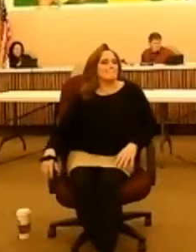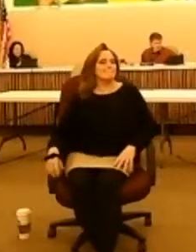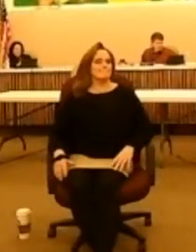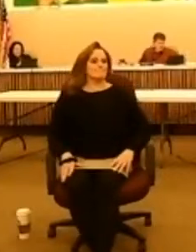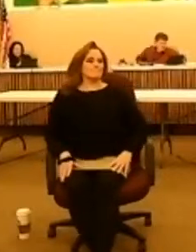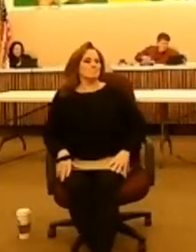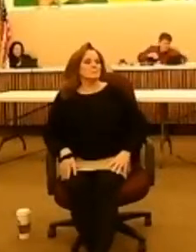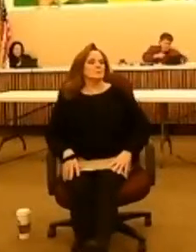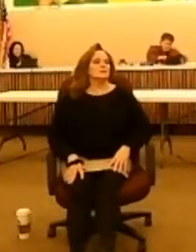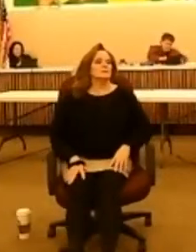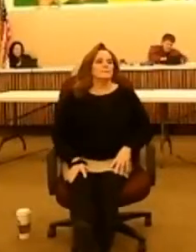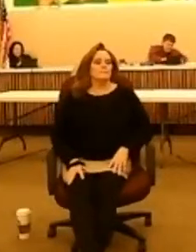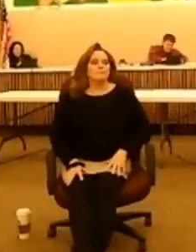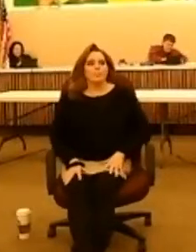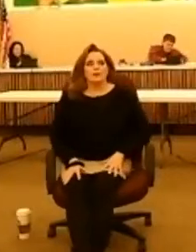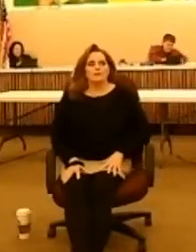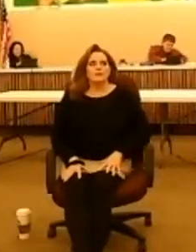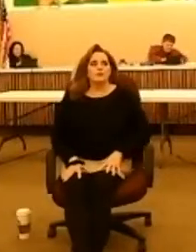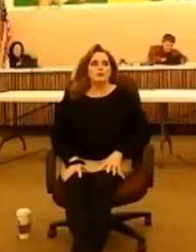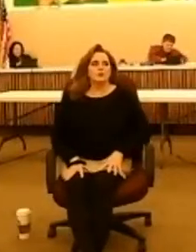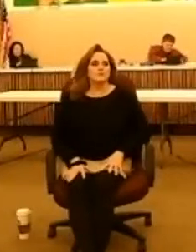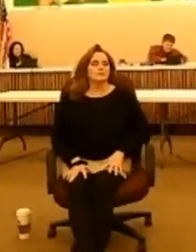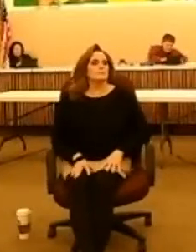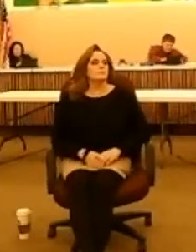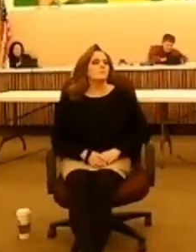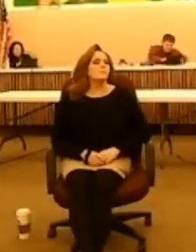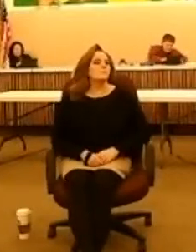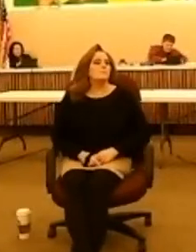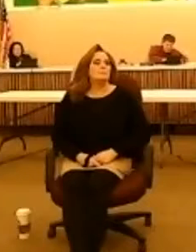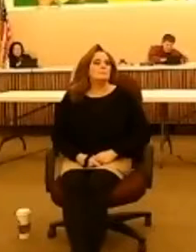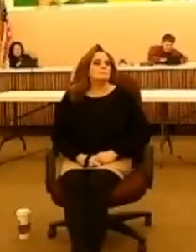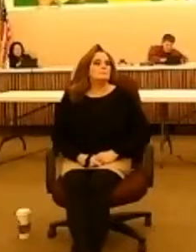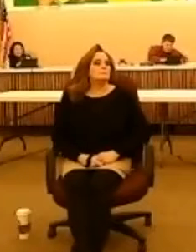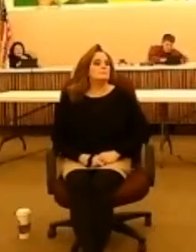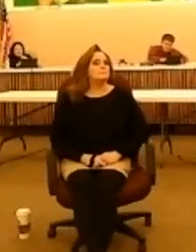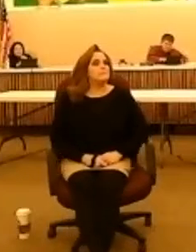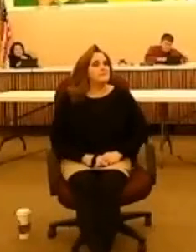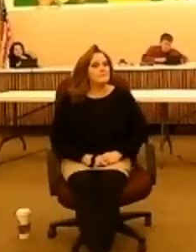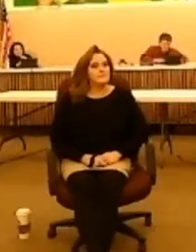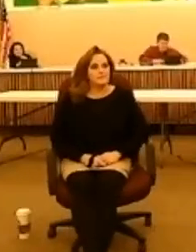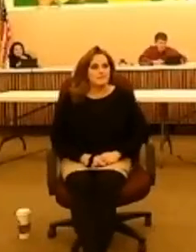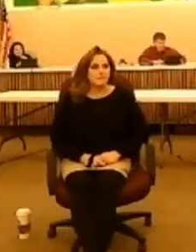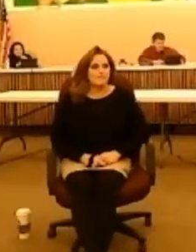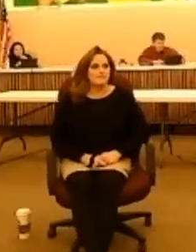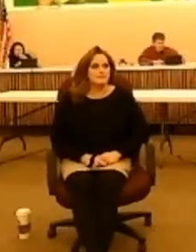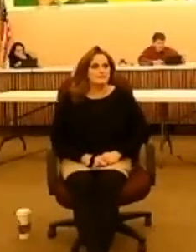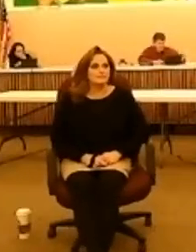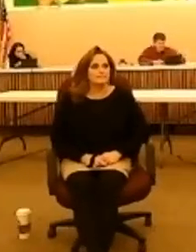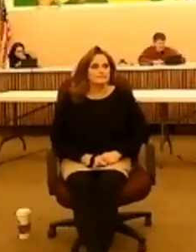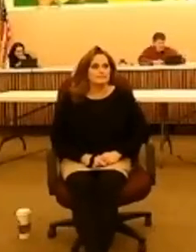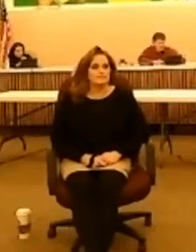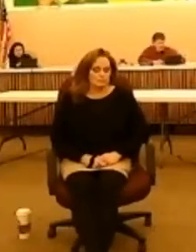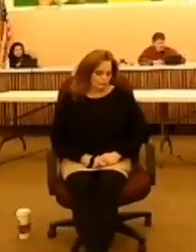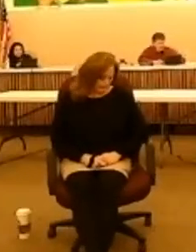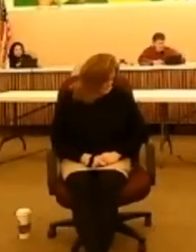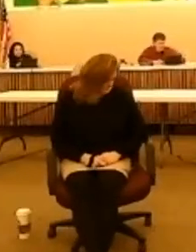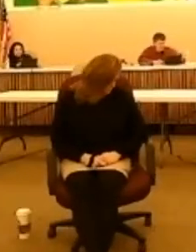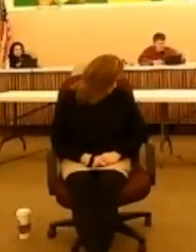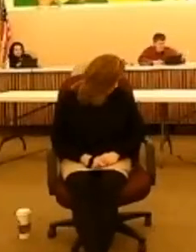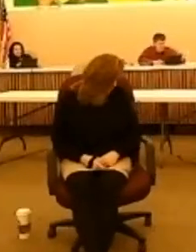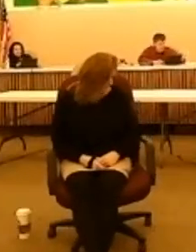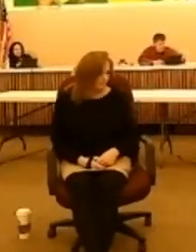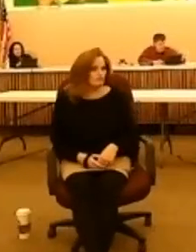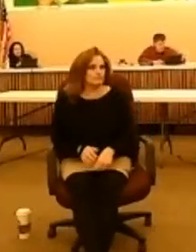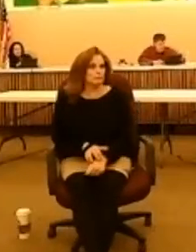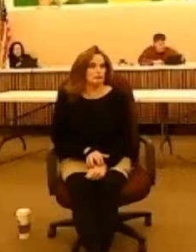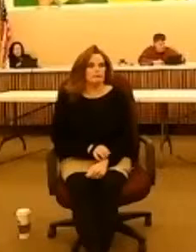right? Yeah. The fire department's right there with the post office. So you We may need his pond for, to draft water, to fight a